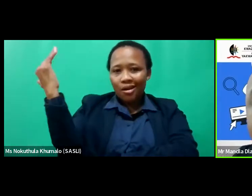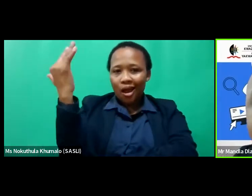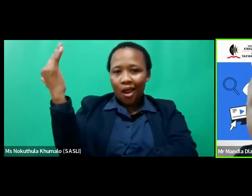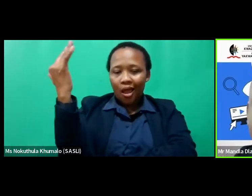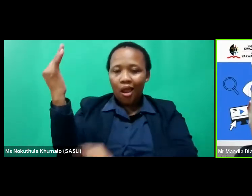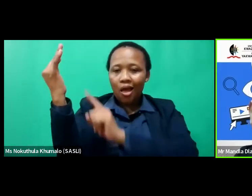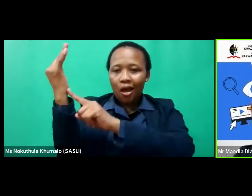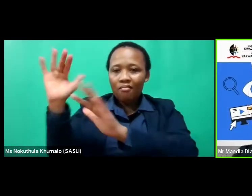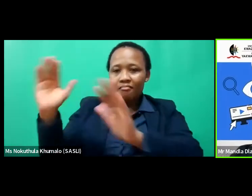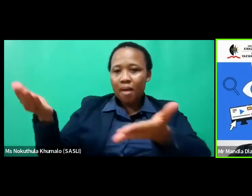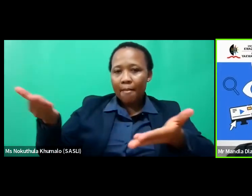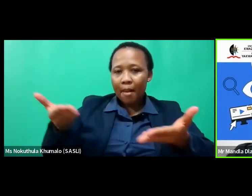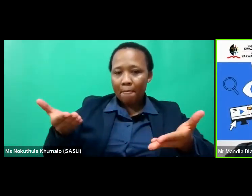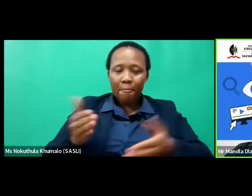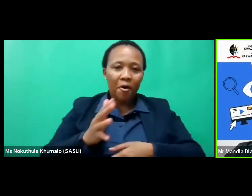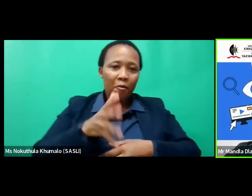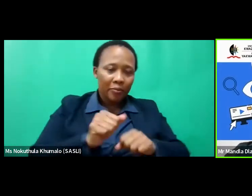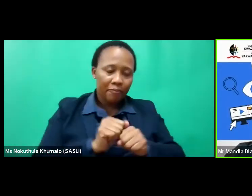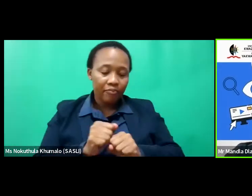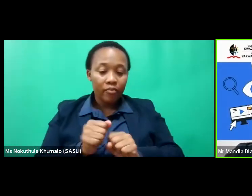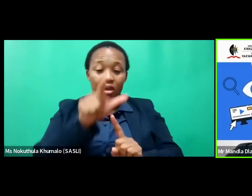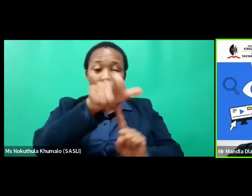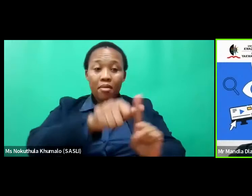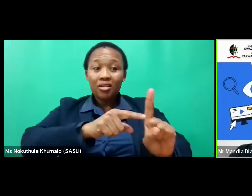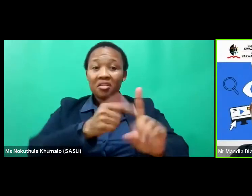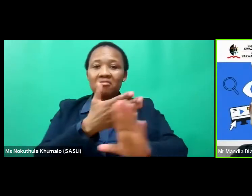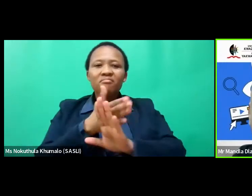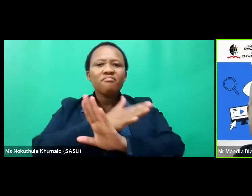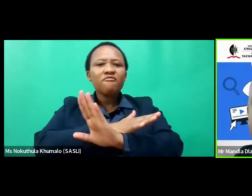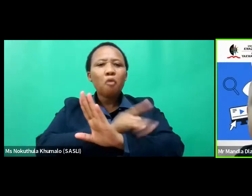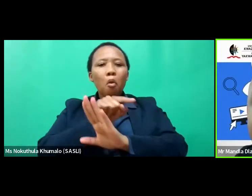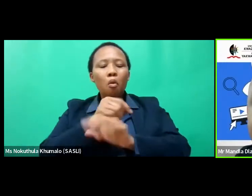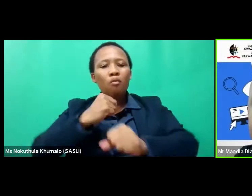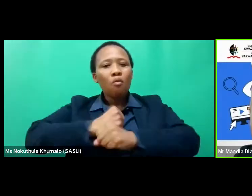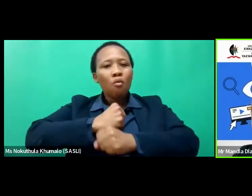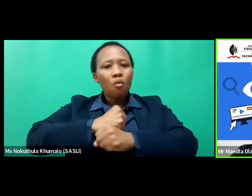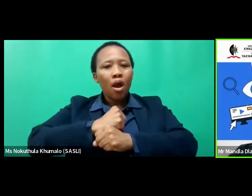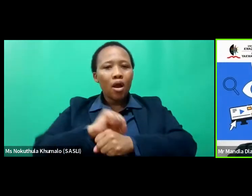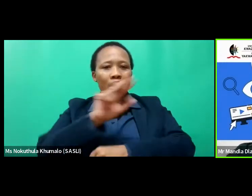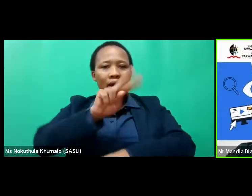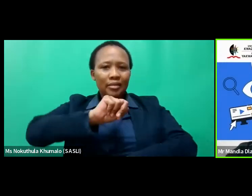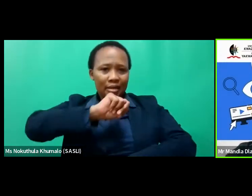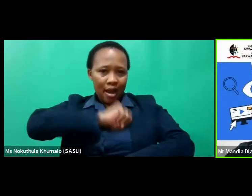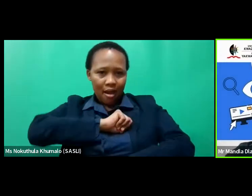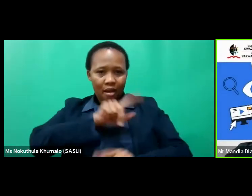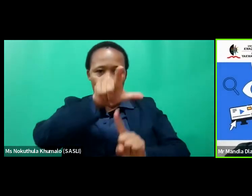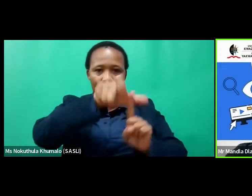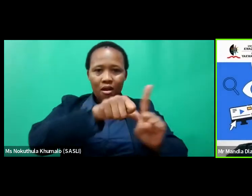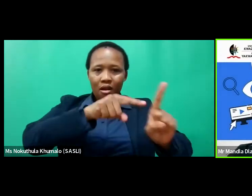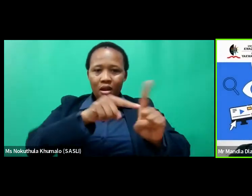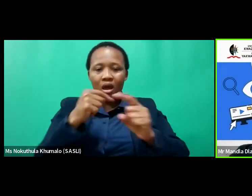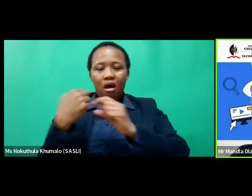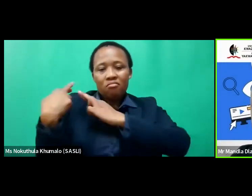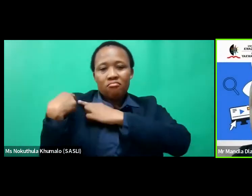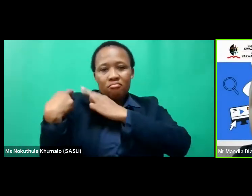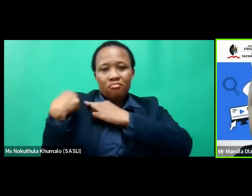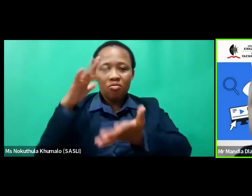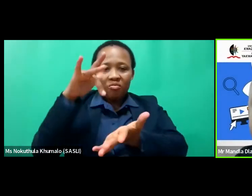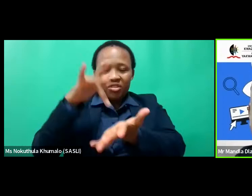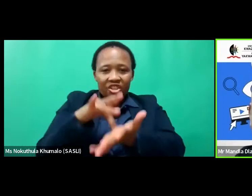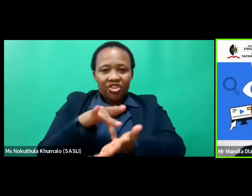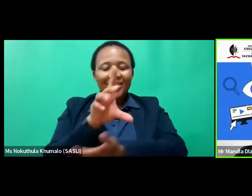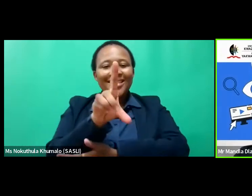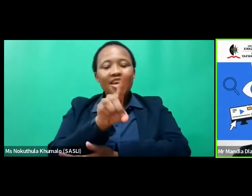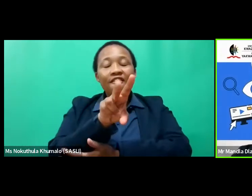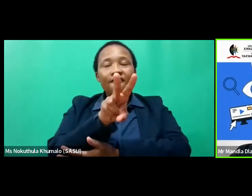who has previously served at the University of Zululand as the DVC for Teaching and Learning.